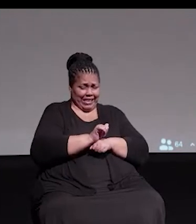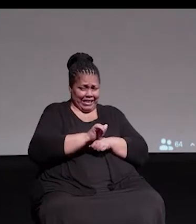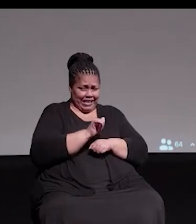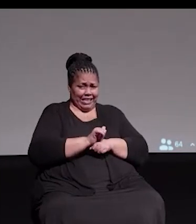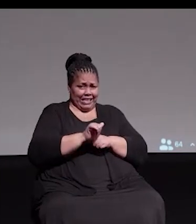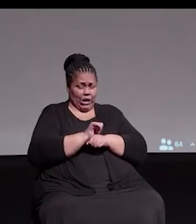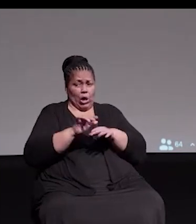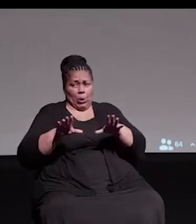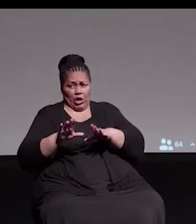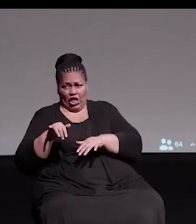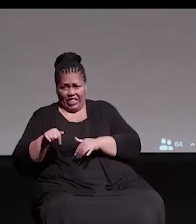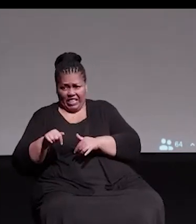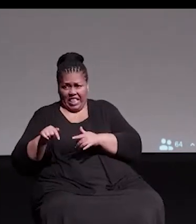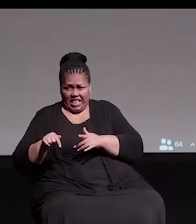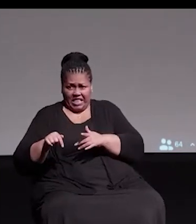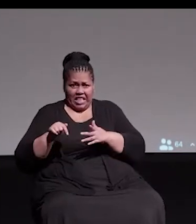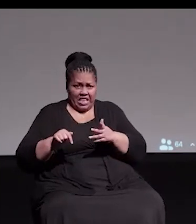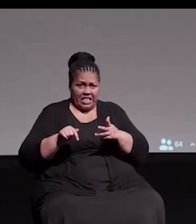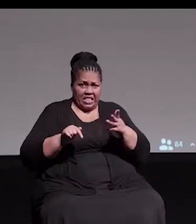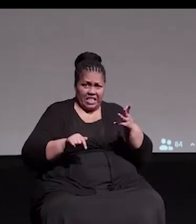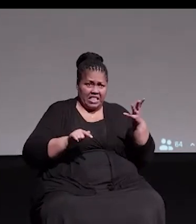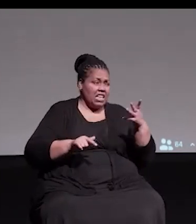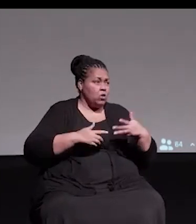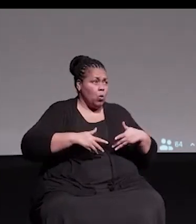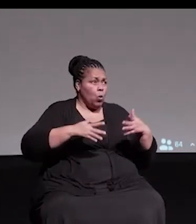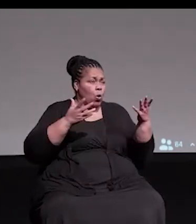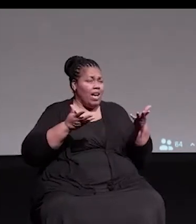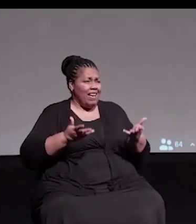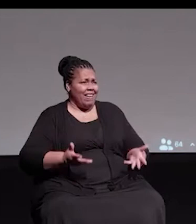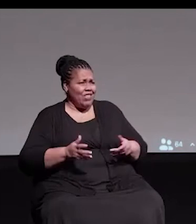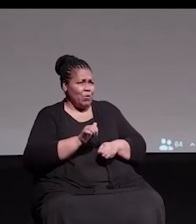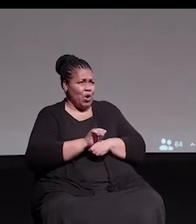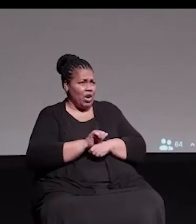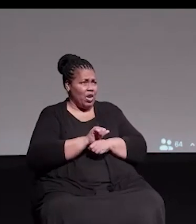different episodes of a thing, or the workload is just too much,